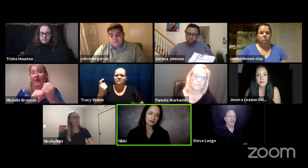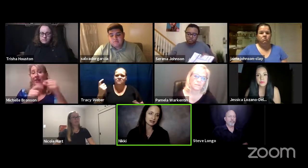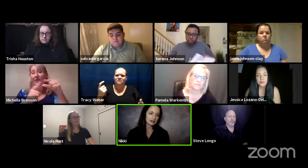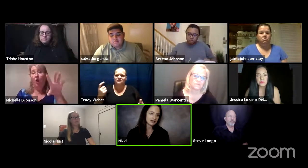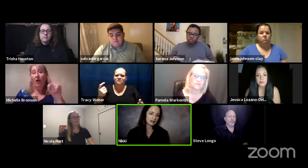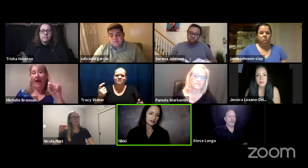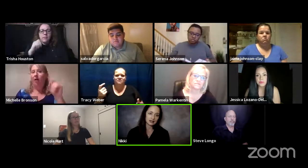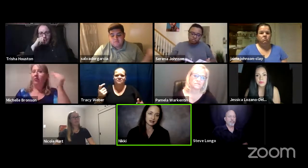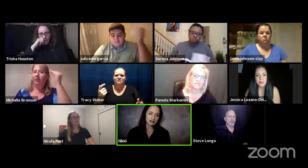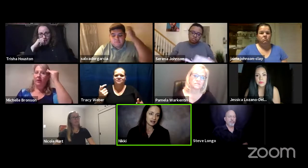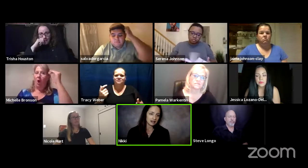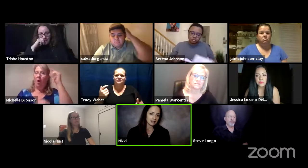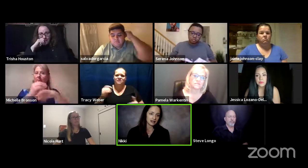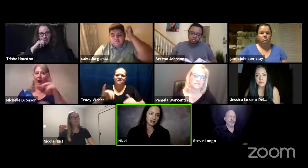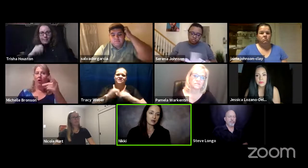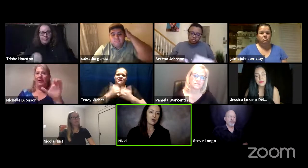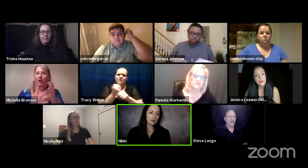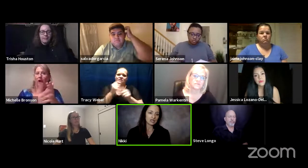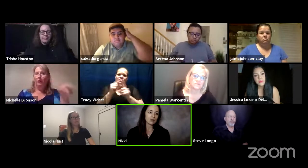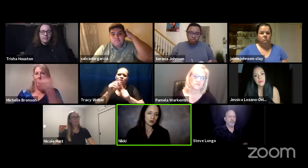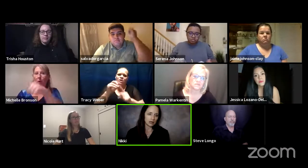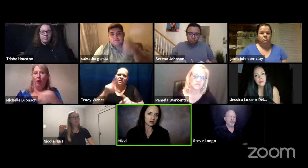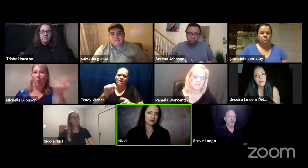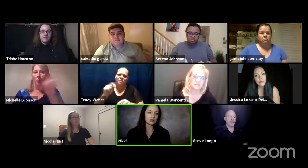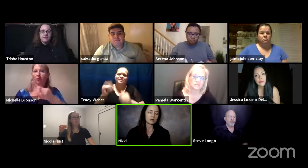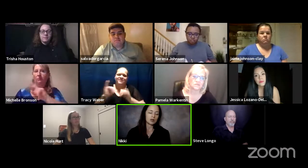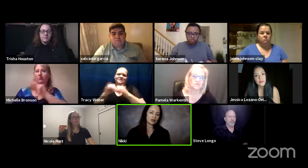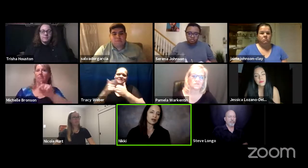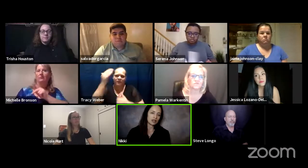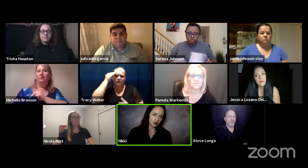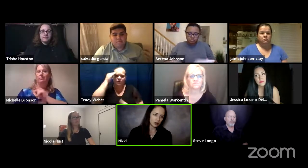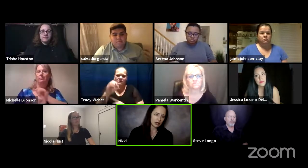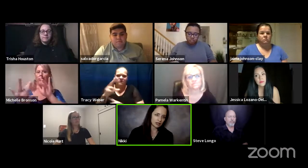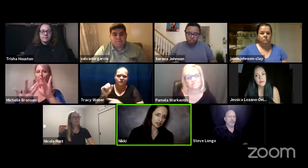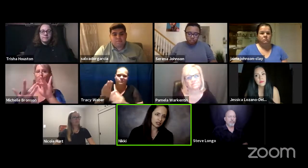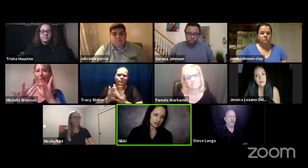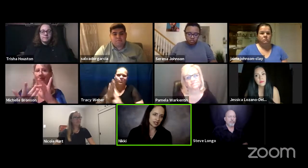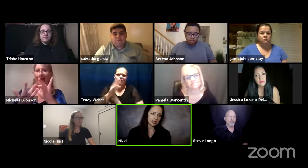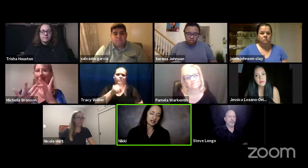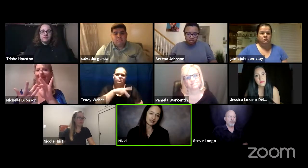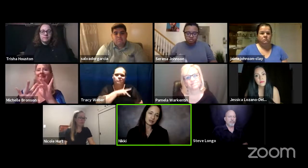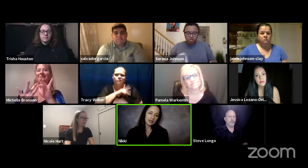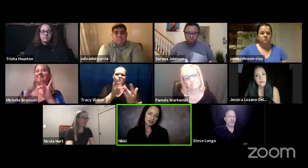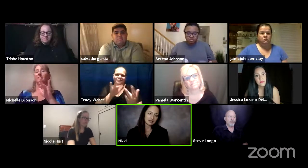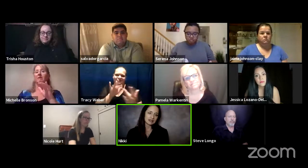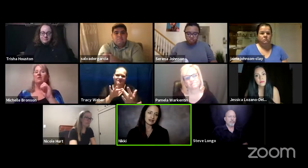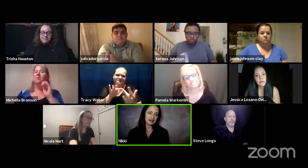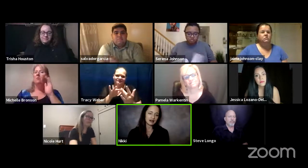because the more we get the word out, the more people are going to know about DHHSC. And the biggest